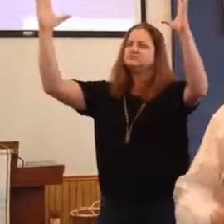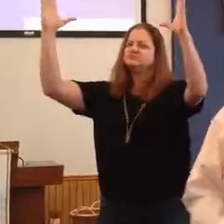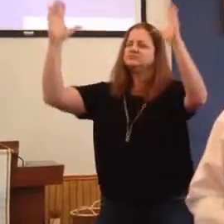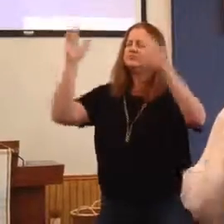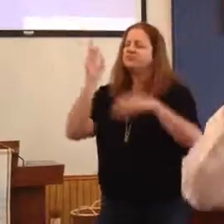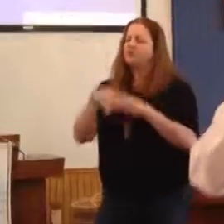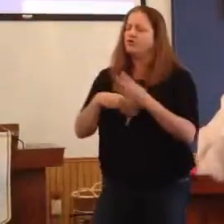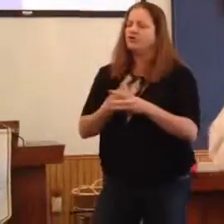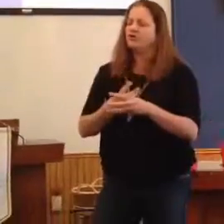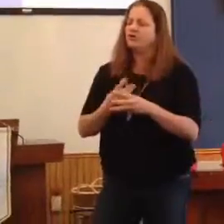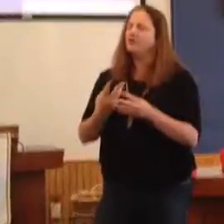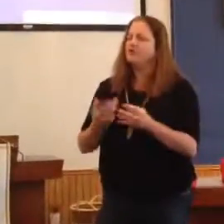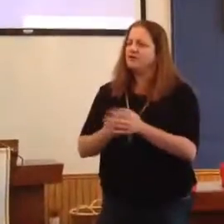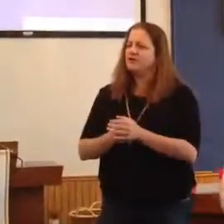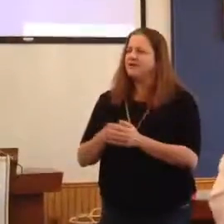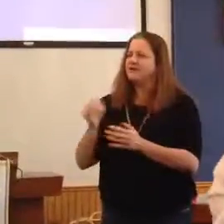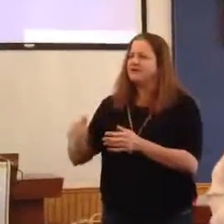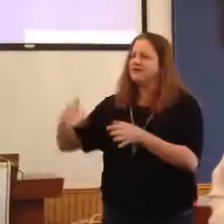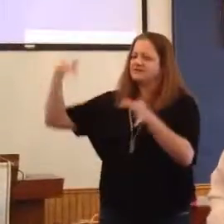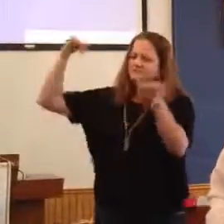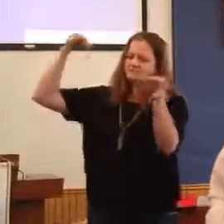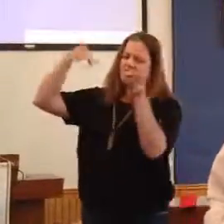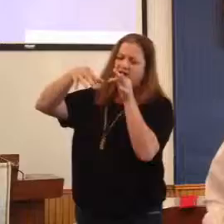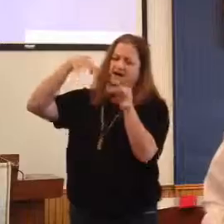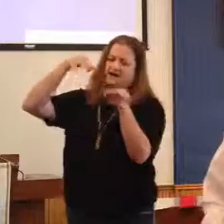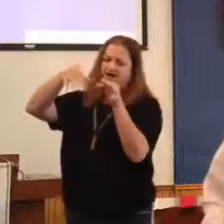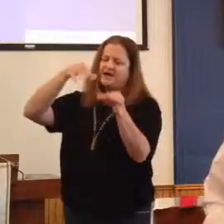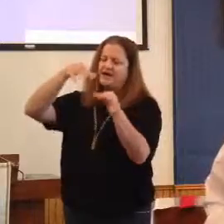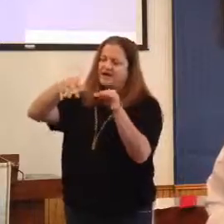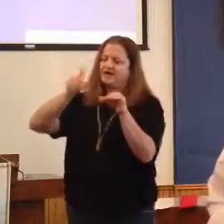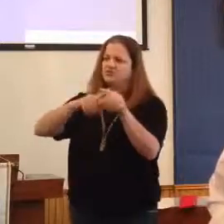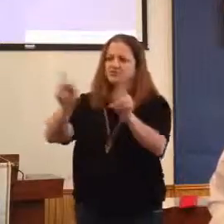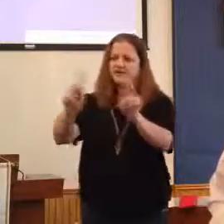the world to explain to his disciples.